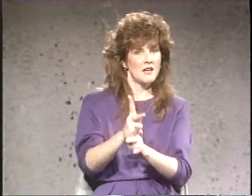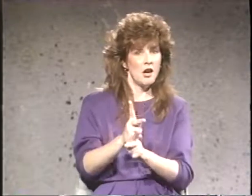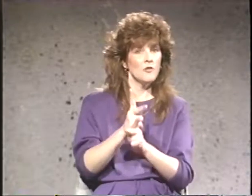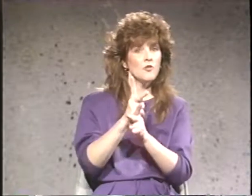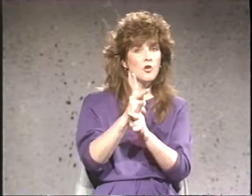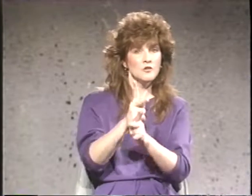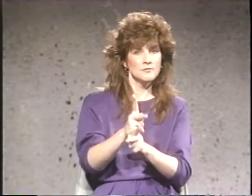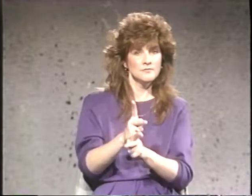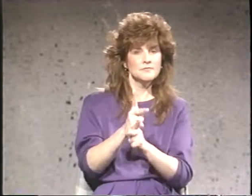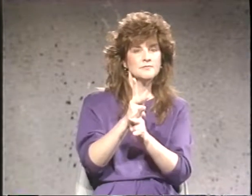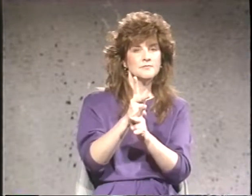careful,